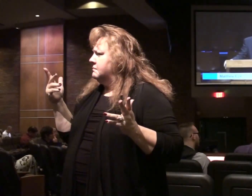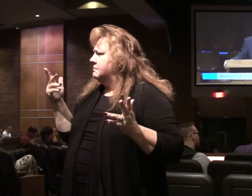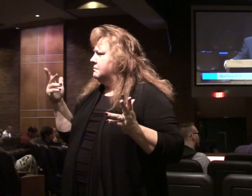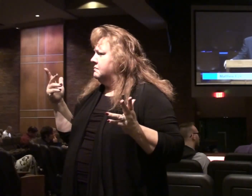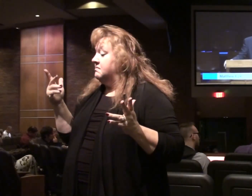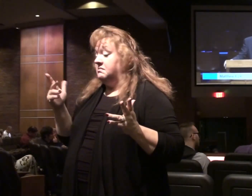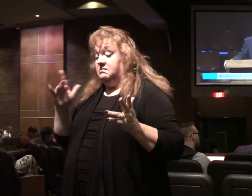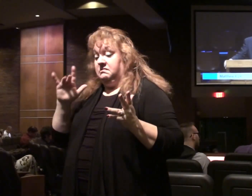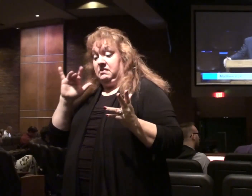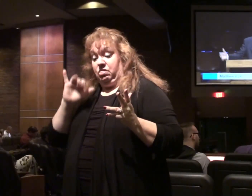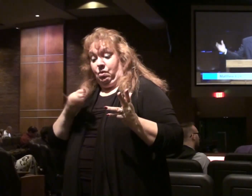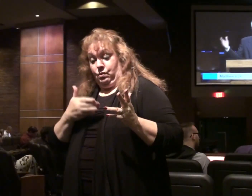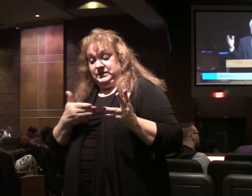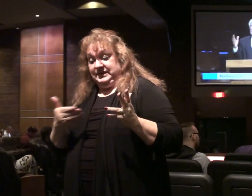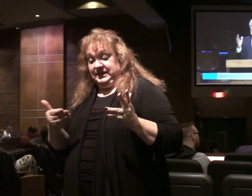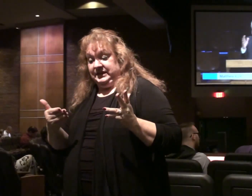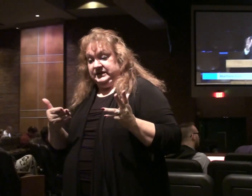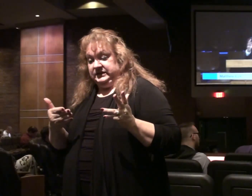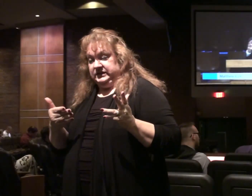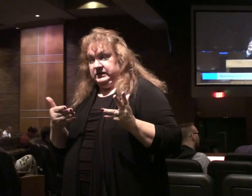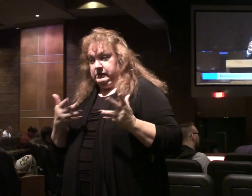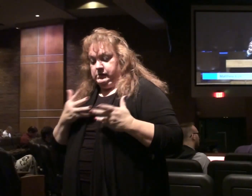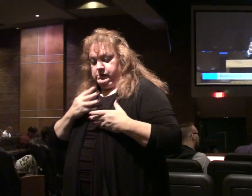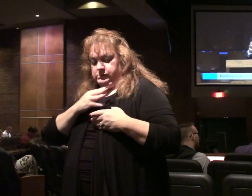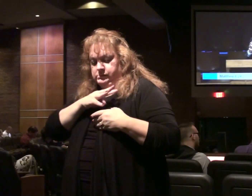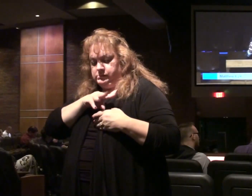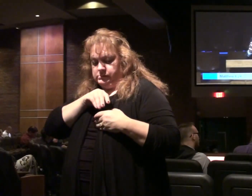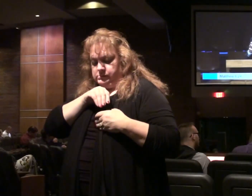And those things squeeze in.